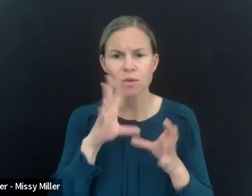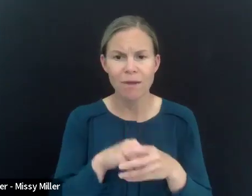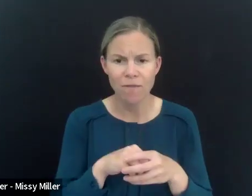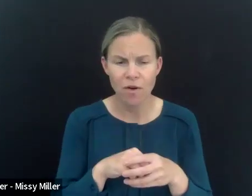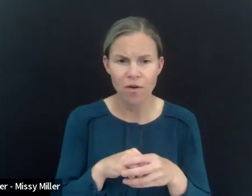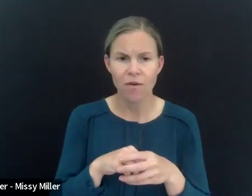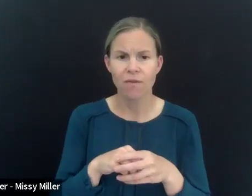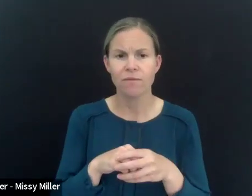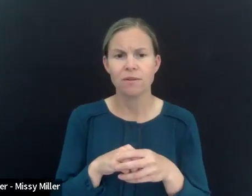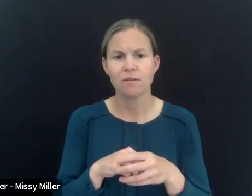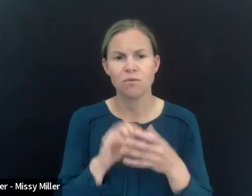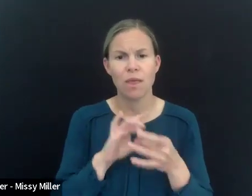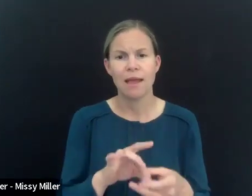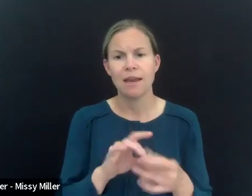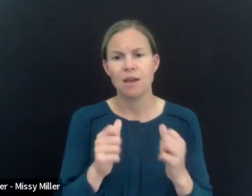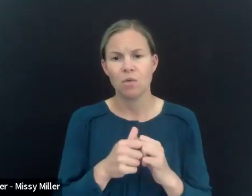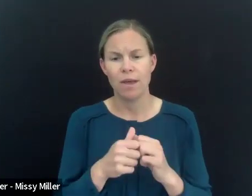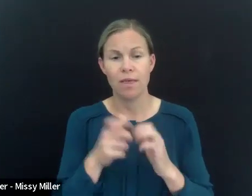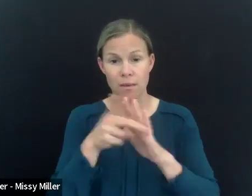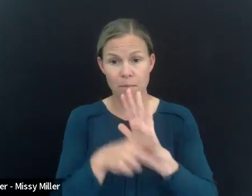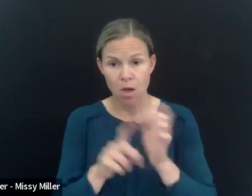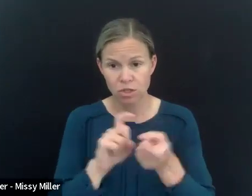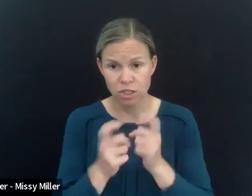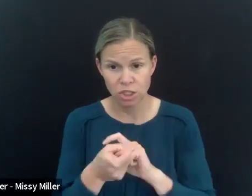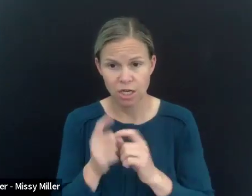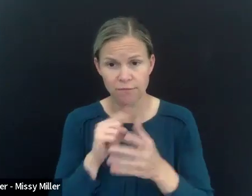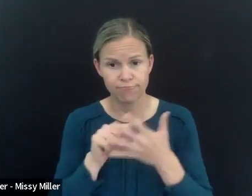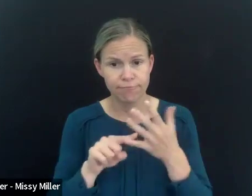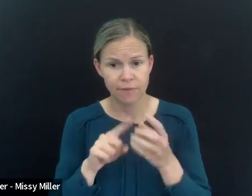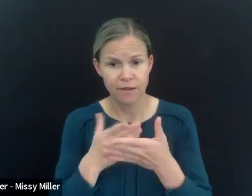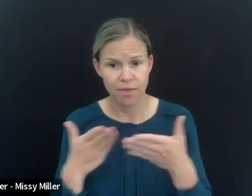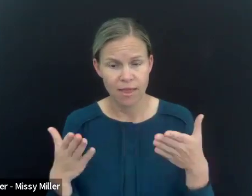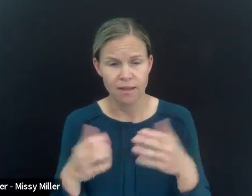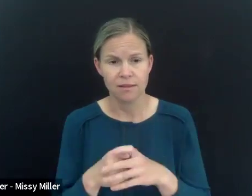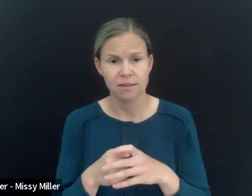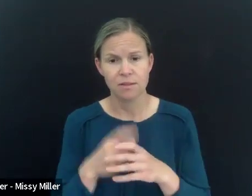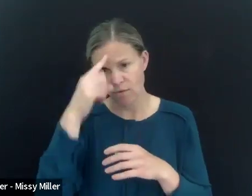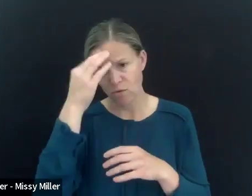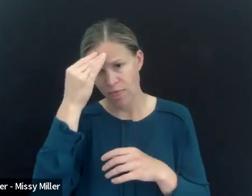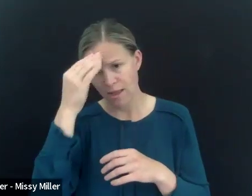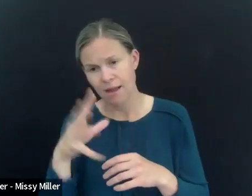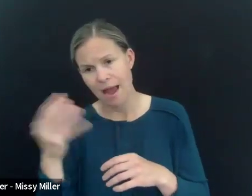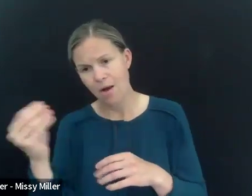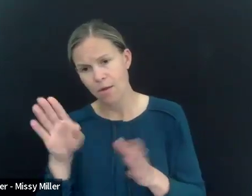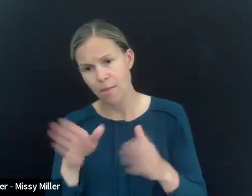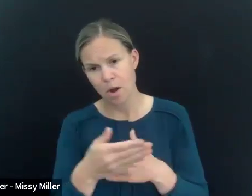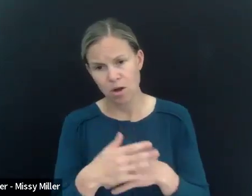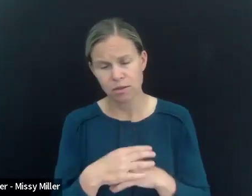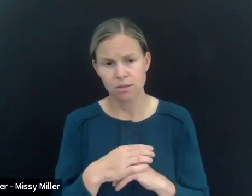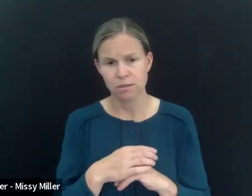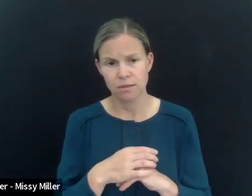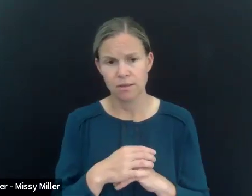especially around policy change. So thinking outside of the box, and also because these are things that help to